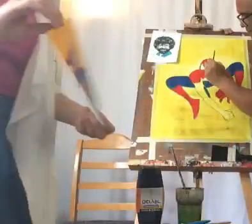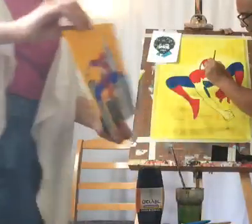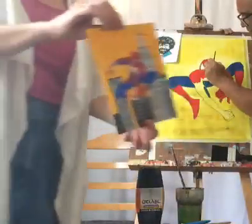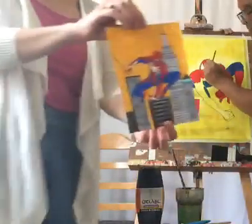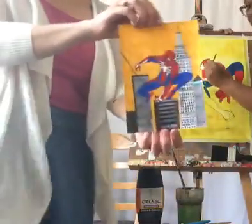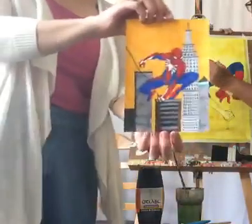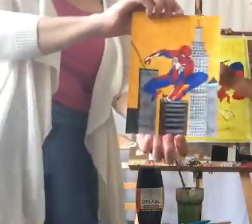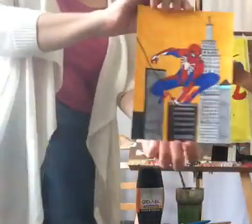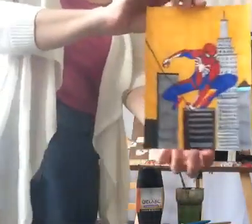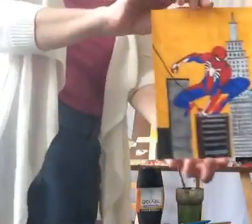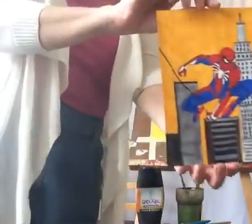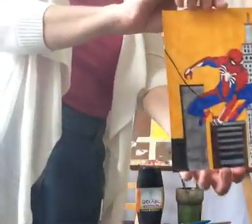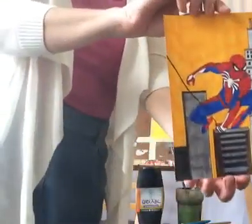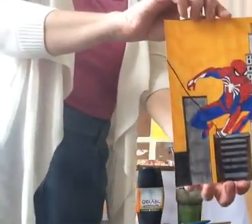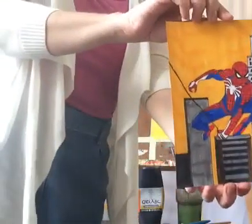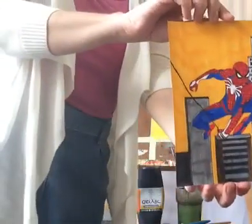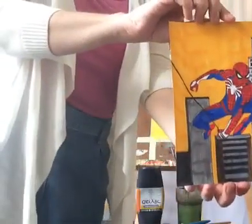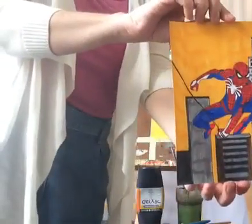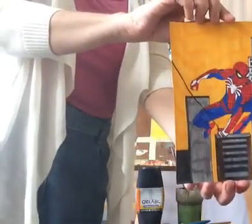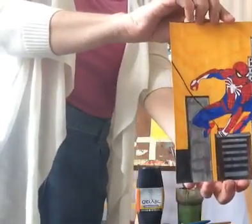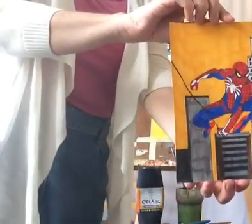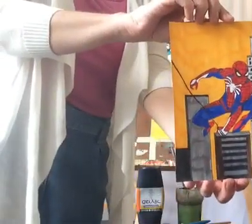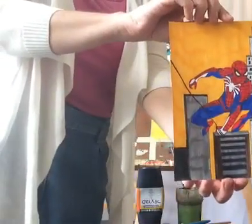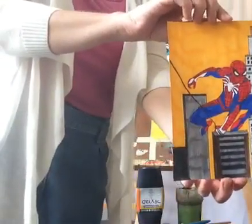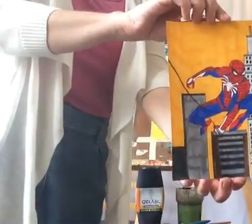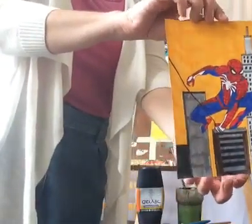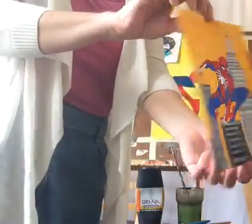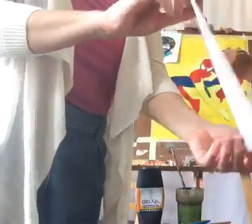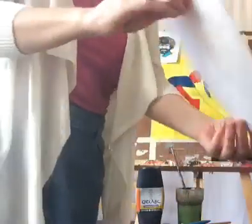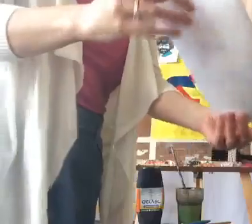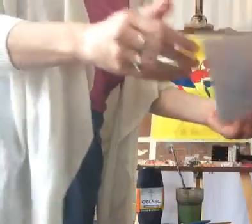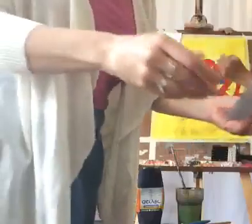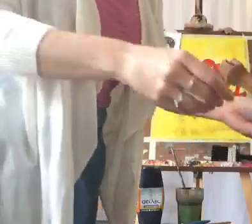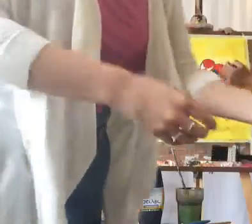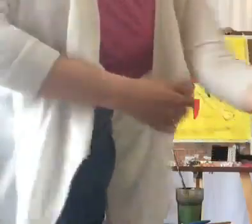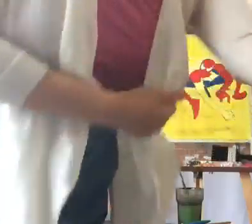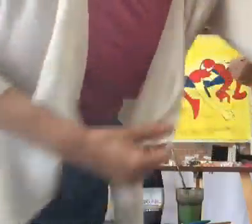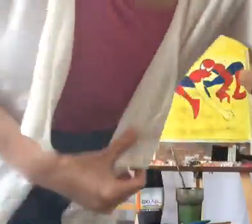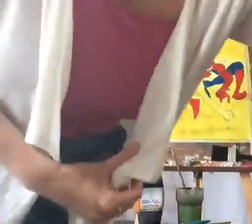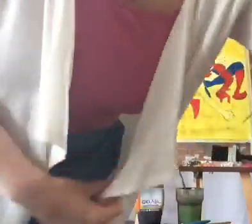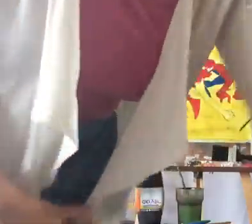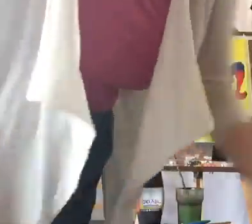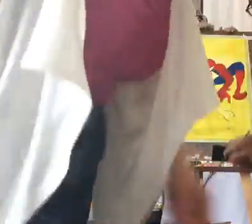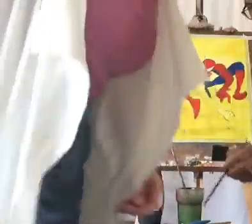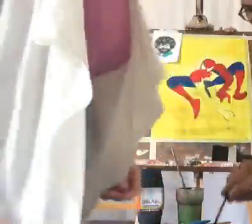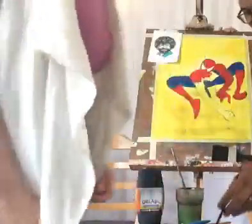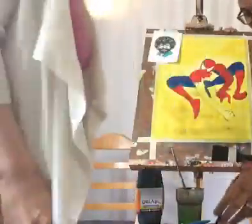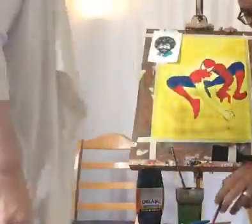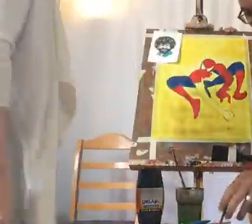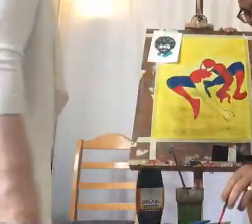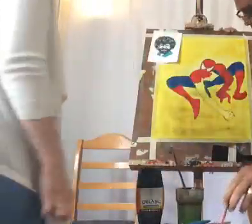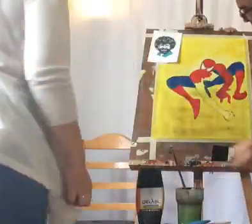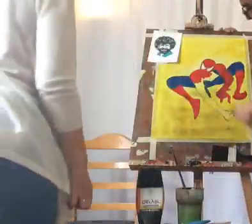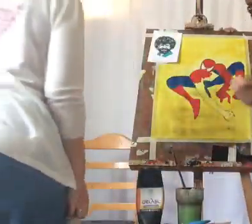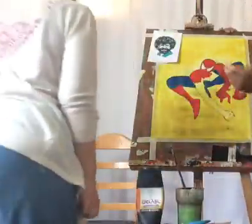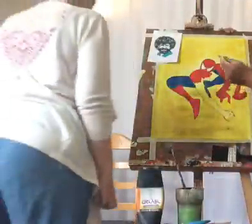Da-da-da, da-da-da, She's done her pen one. da-da-da, Whoa, that's well da-da-da. cool. Something, something spins a